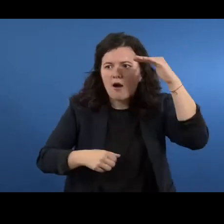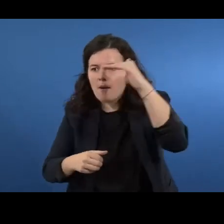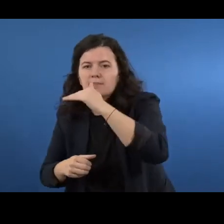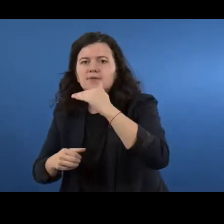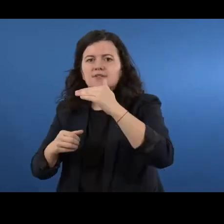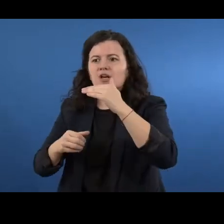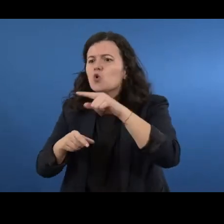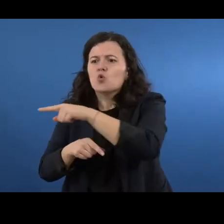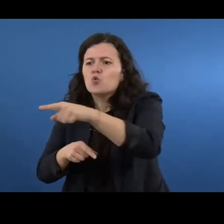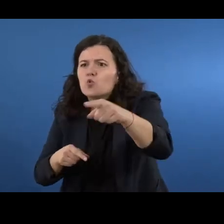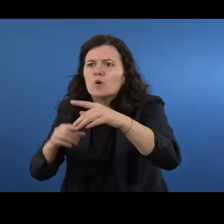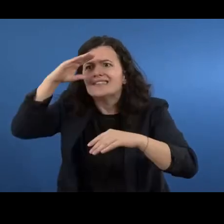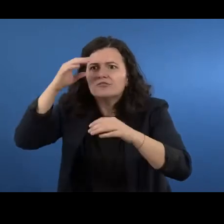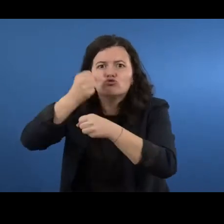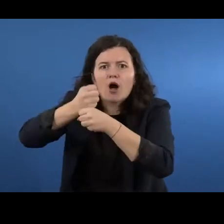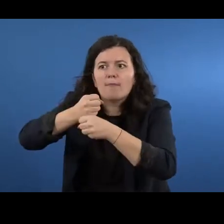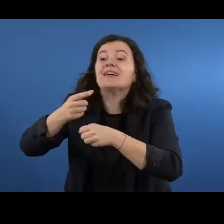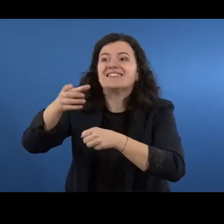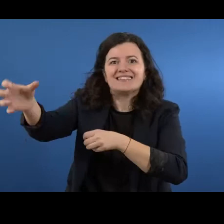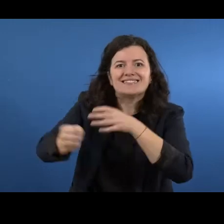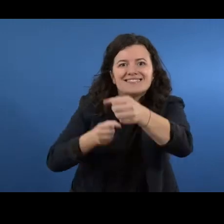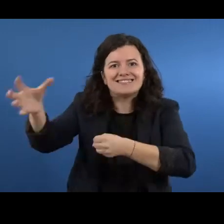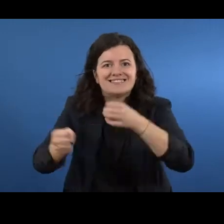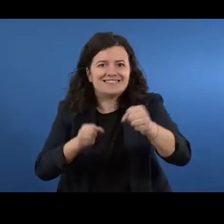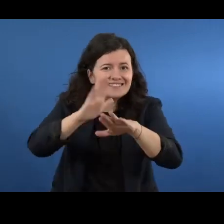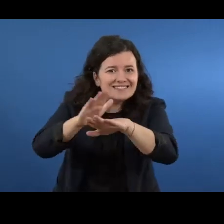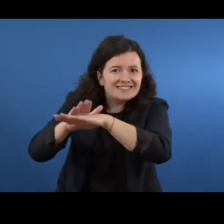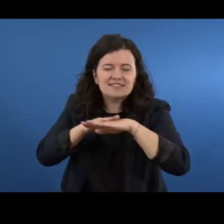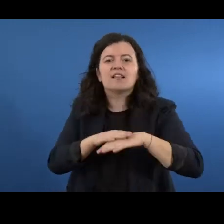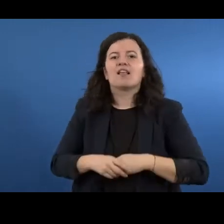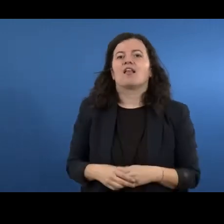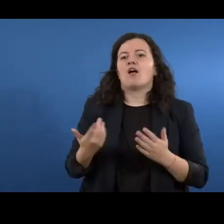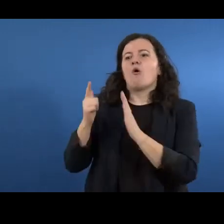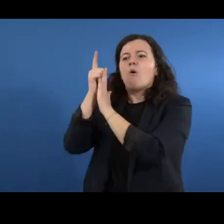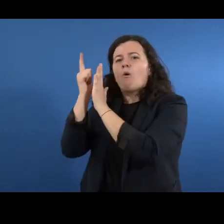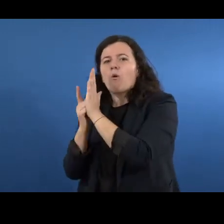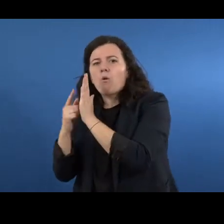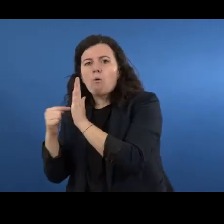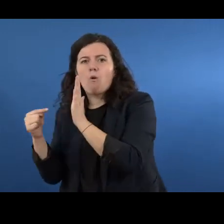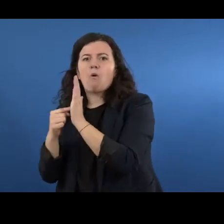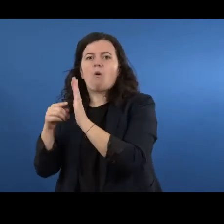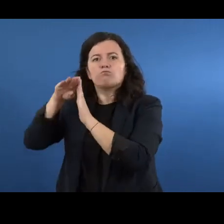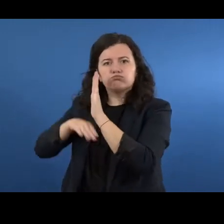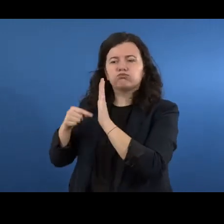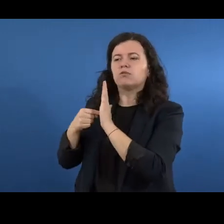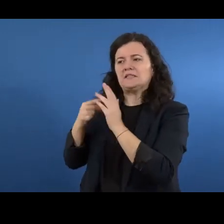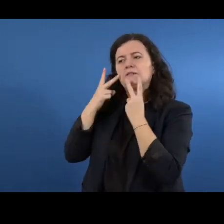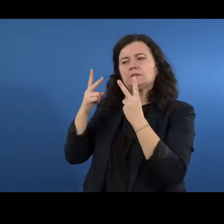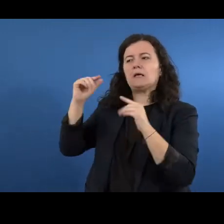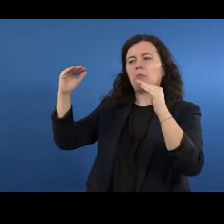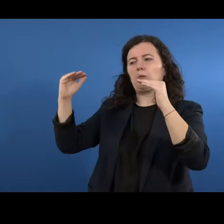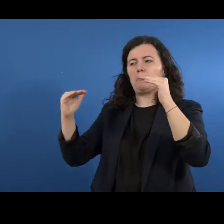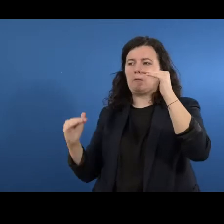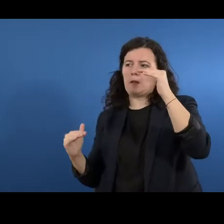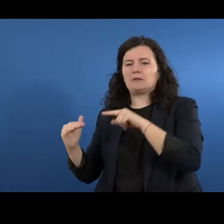approach, whereas laws, regulations, and technical guidance are on par more or less. So